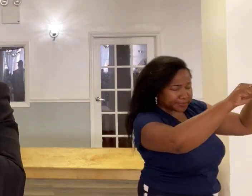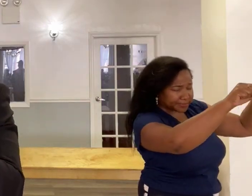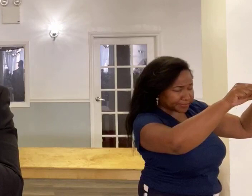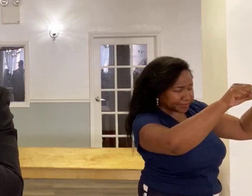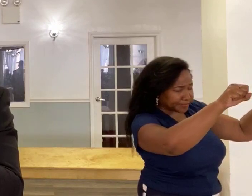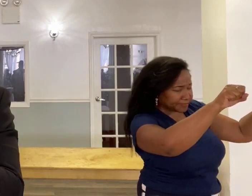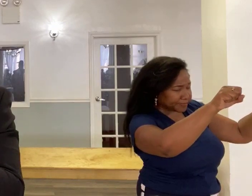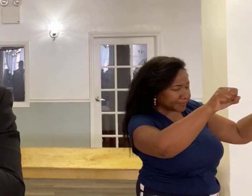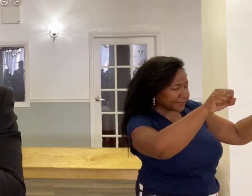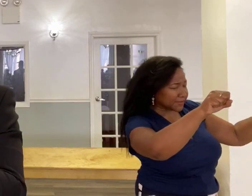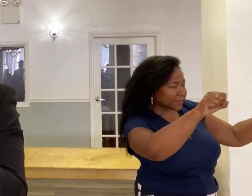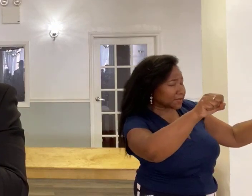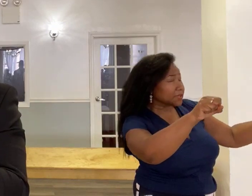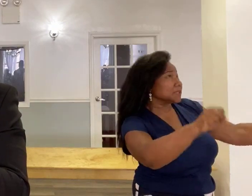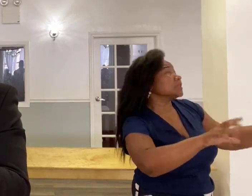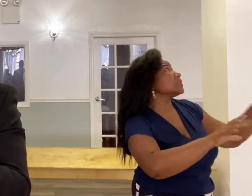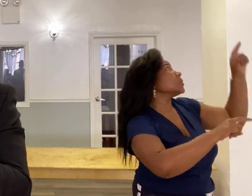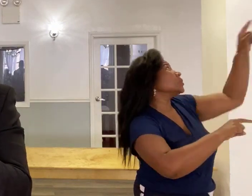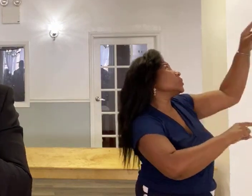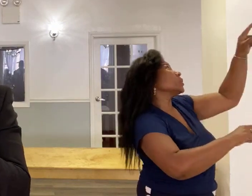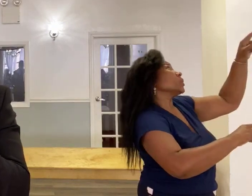brokenness. You